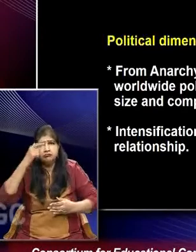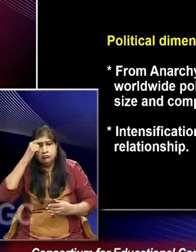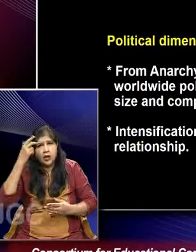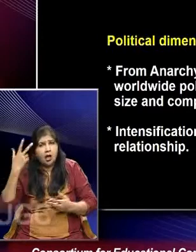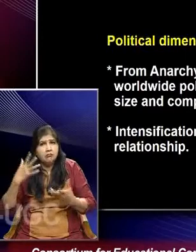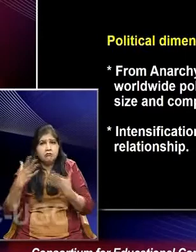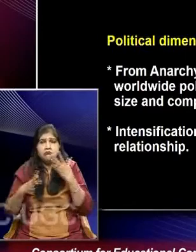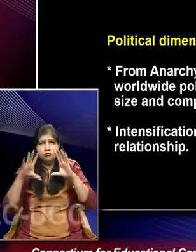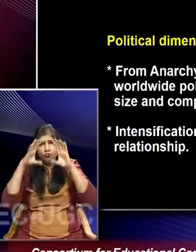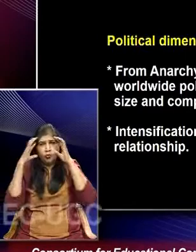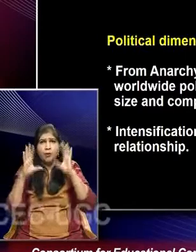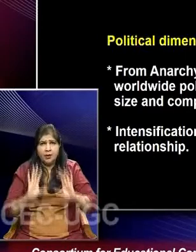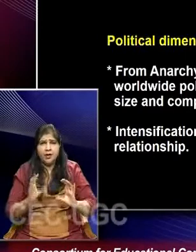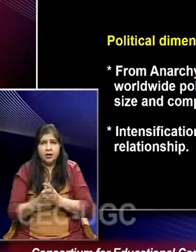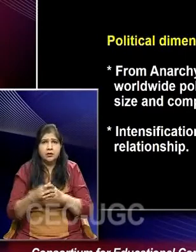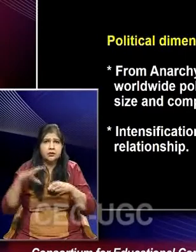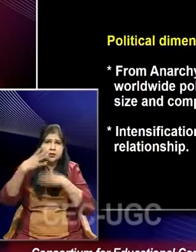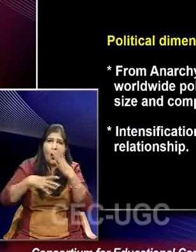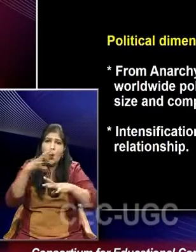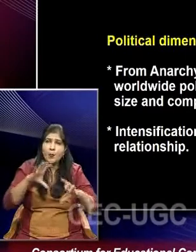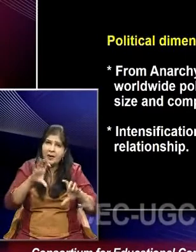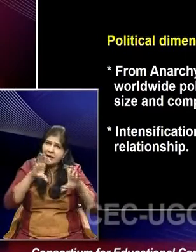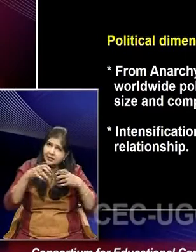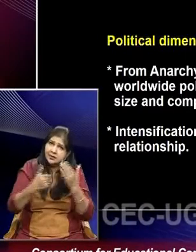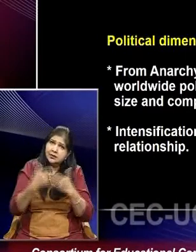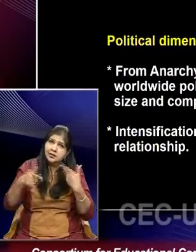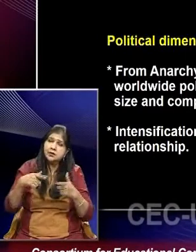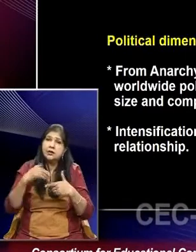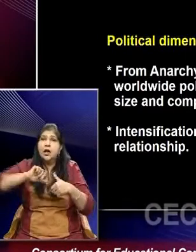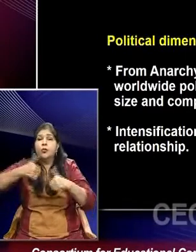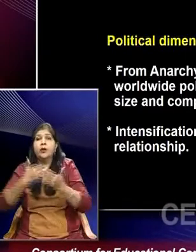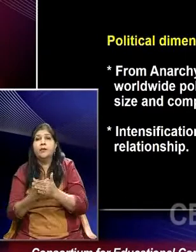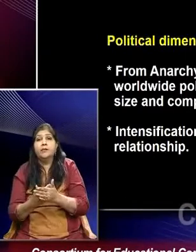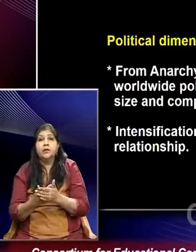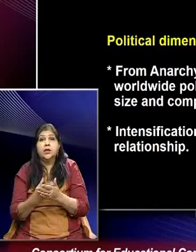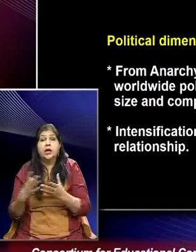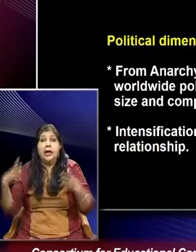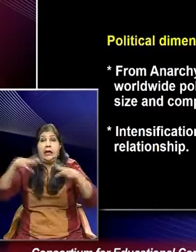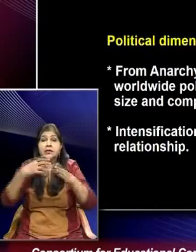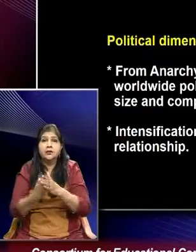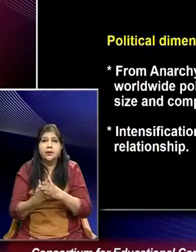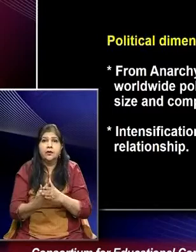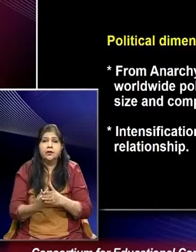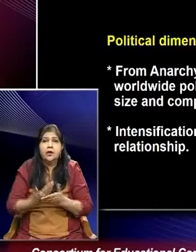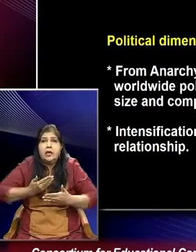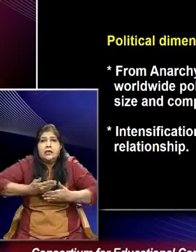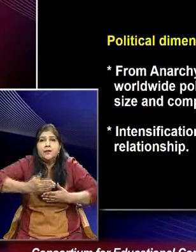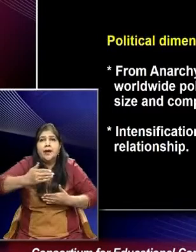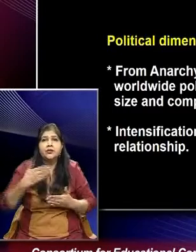important outcome, and this outcome is intensification and